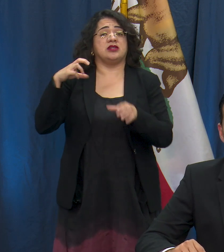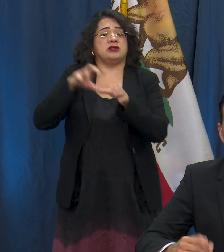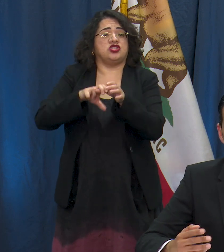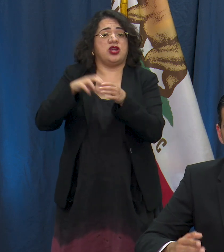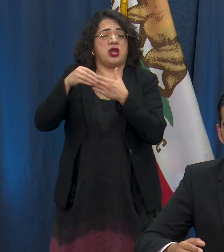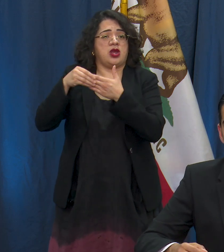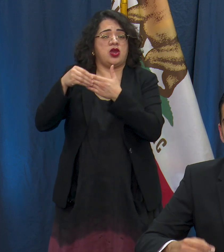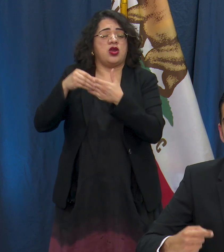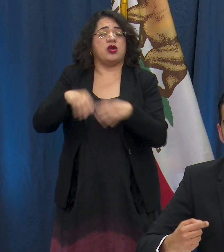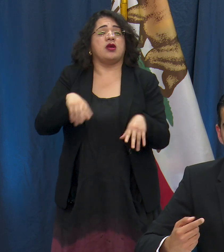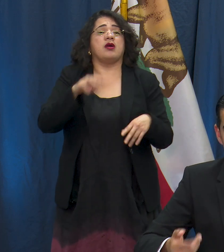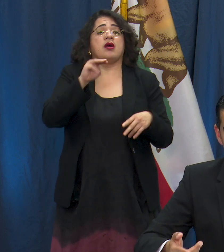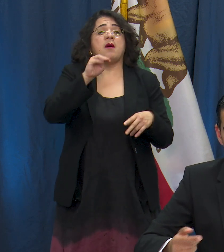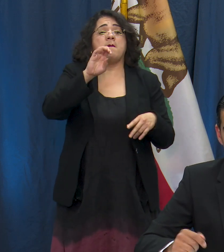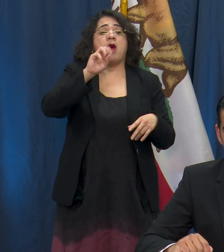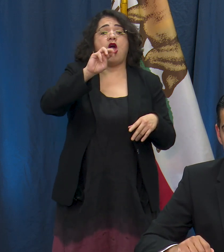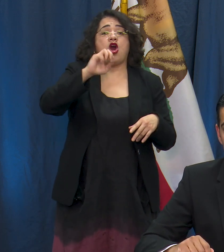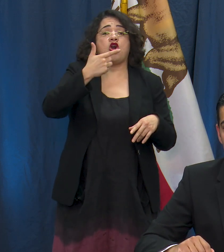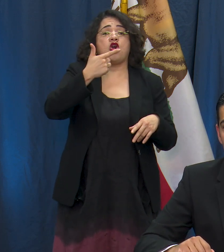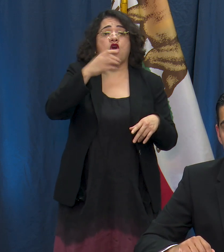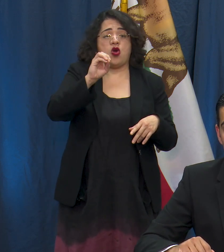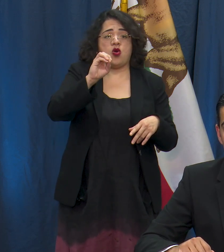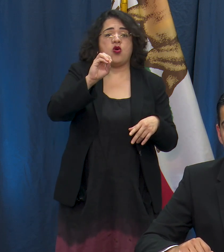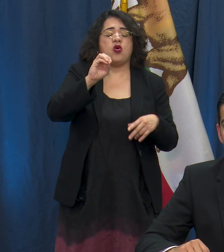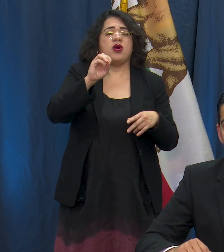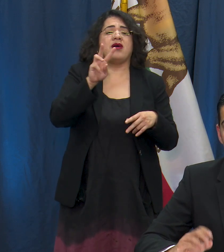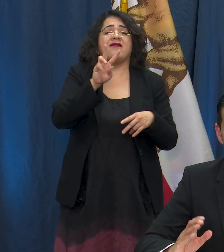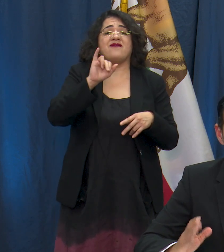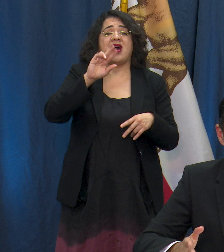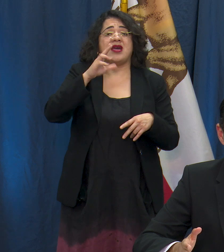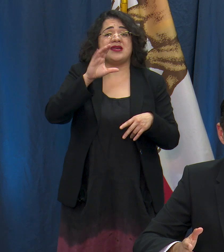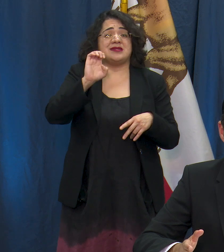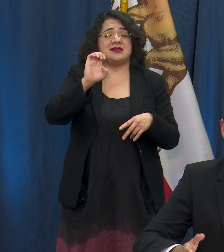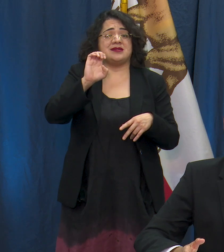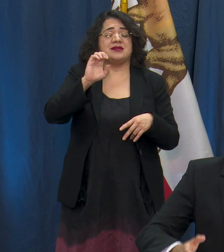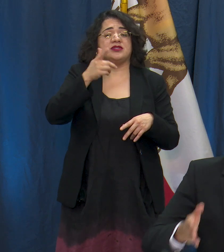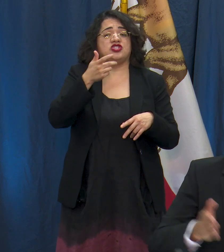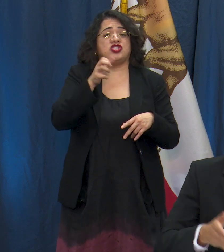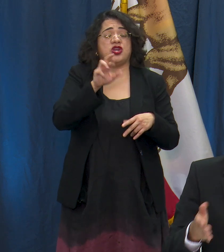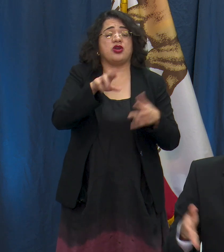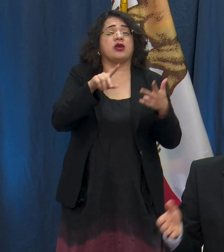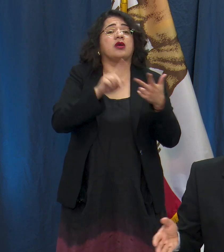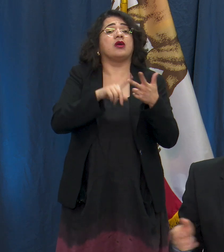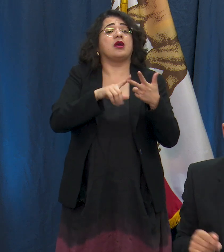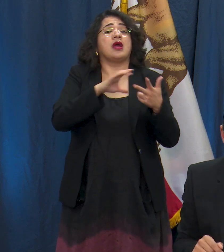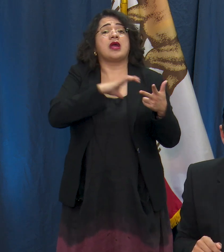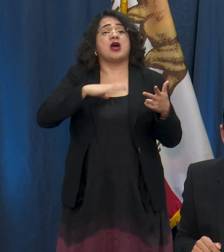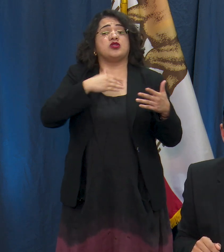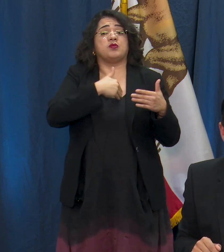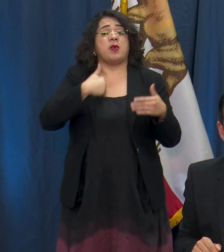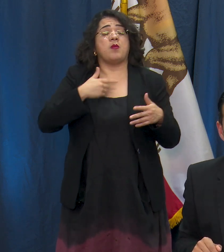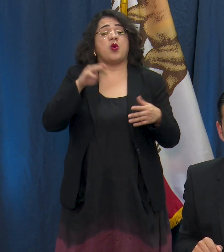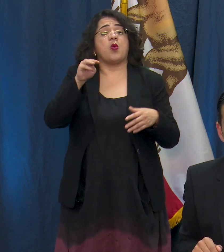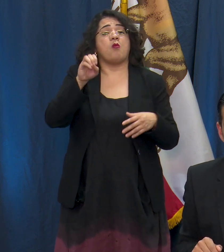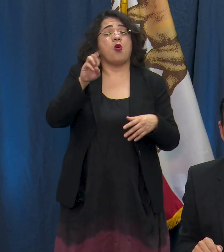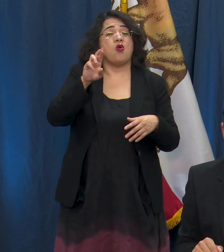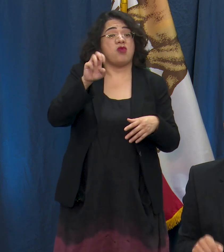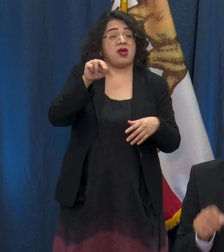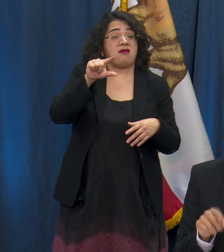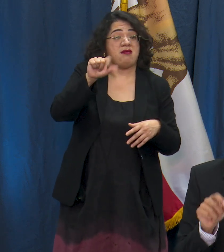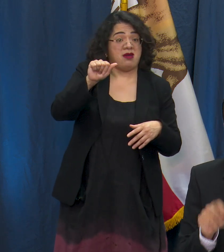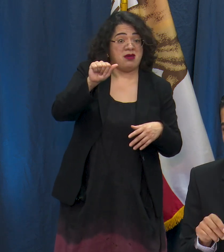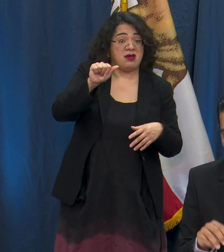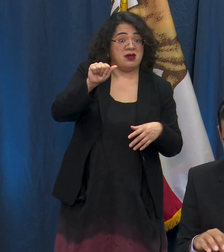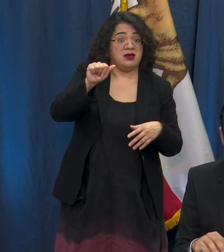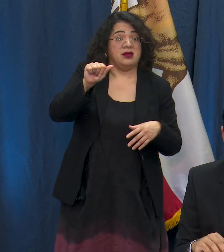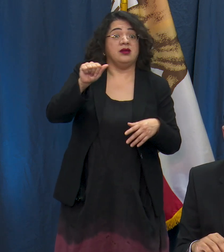who is the vice chair, and to Councilmember Roberto Uranga. I want to thank them for that work, and I know that work begins next week. And so I